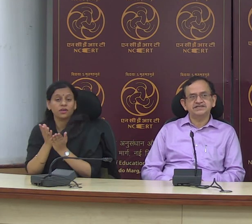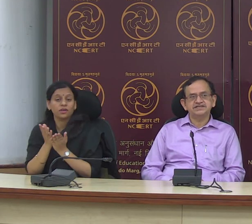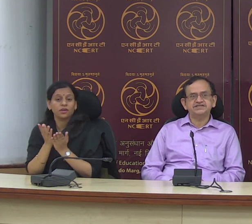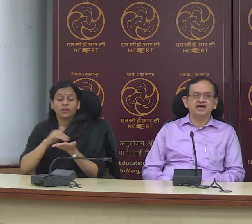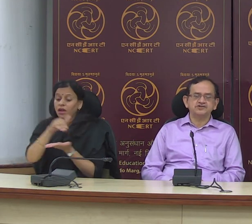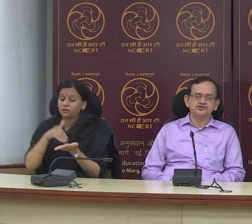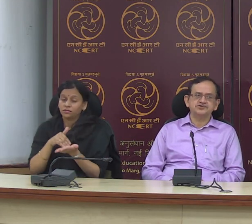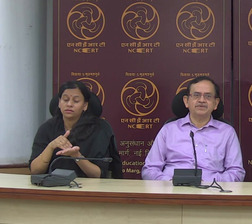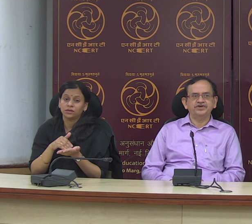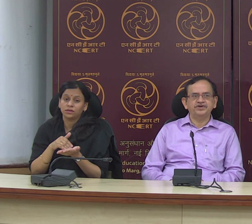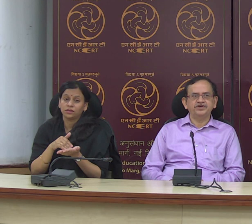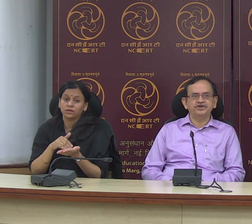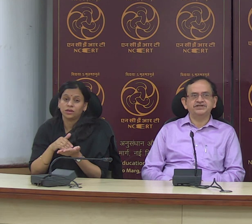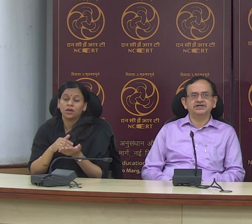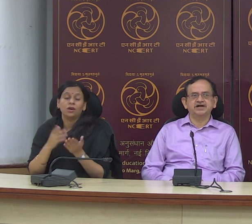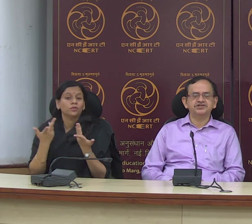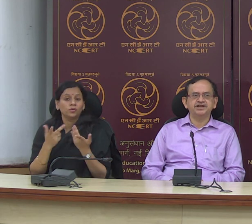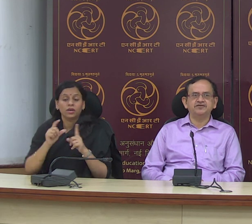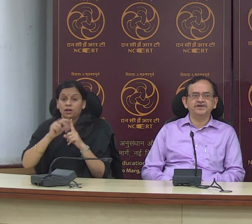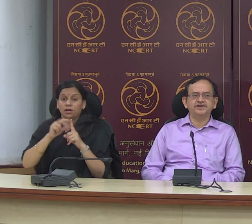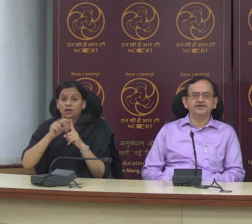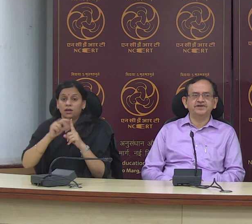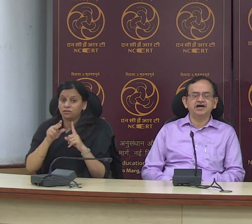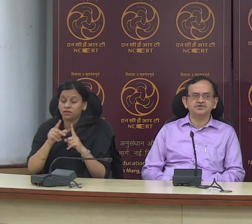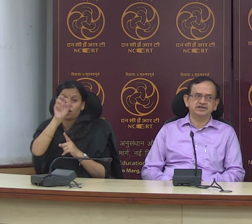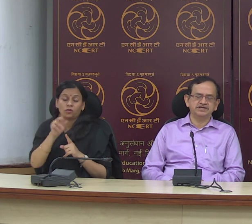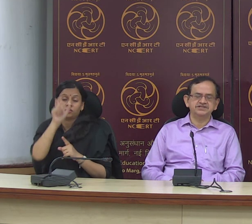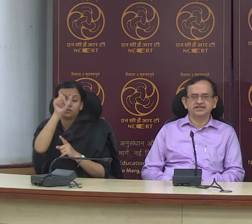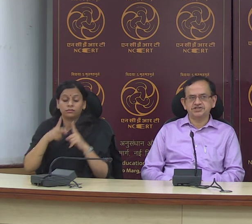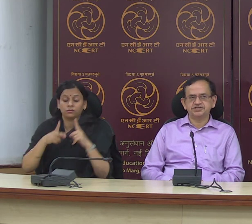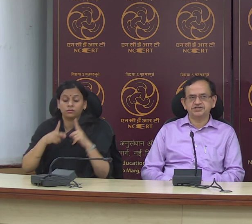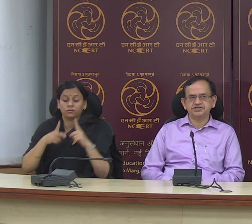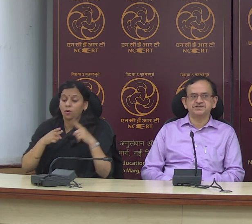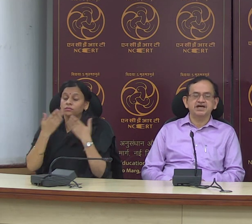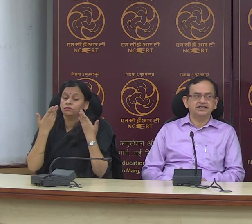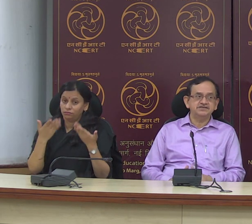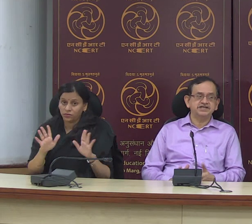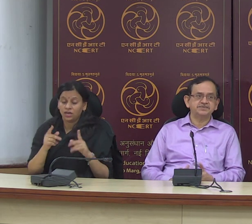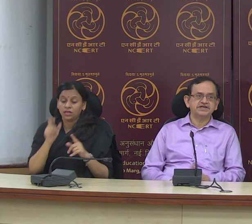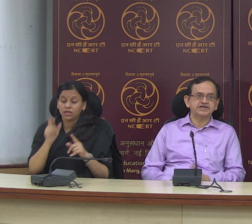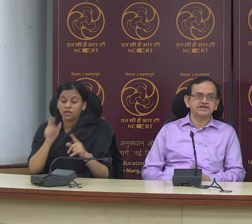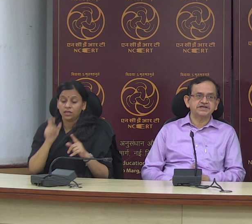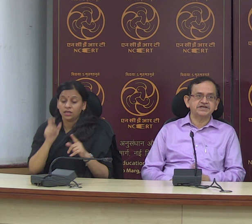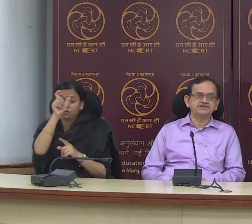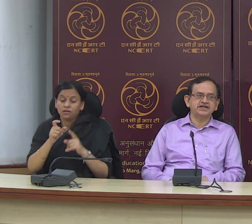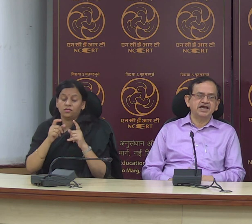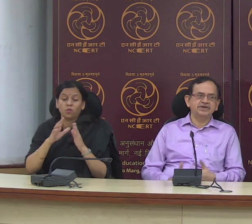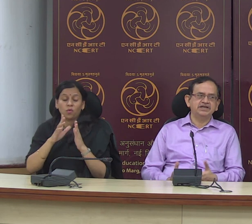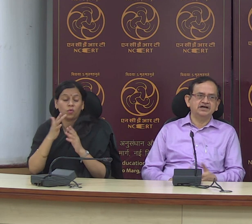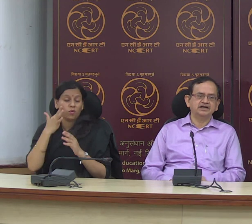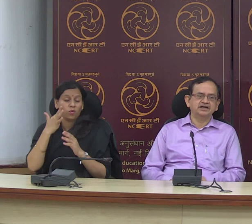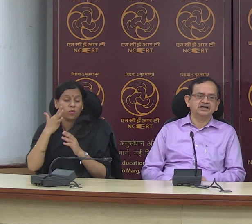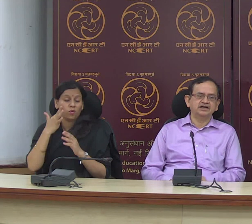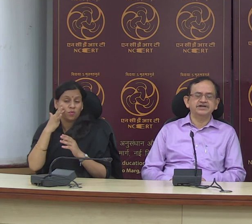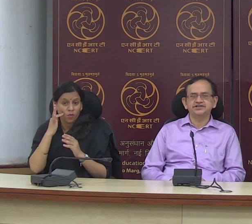the center has also come up with a dictionary of 10,000 words and expressions, and these words and expressions in fact have